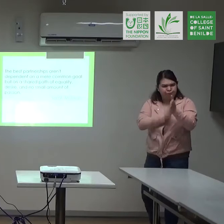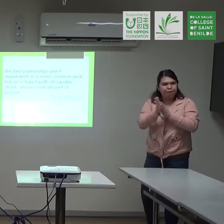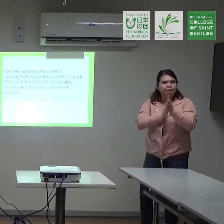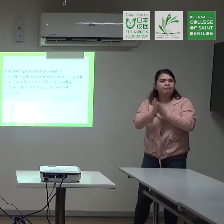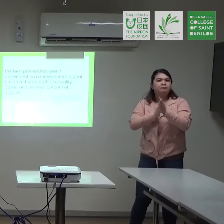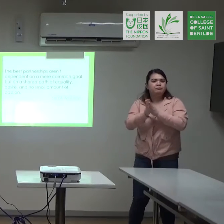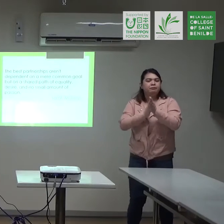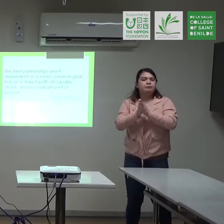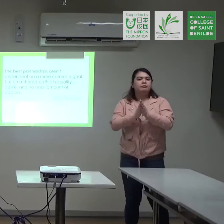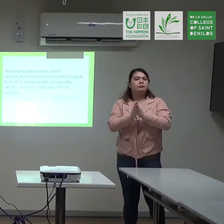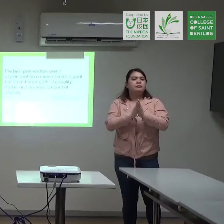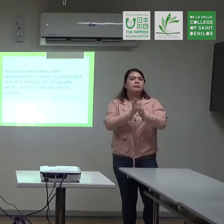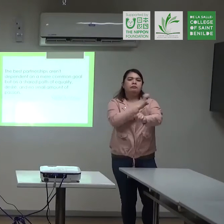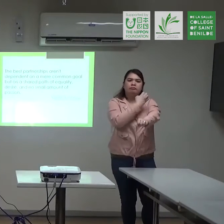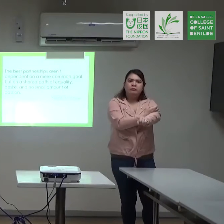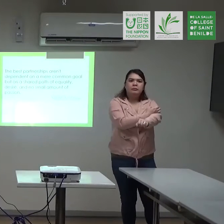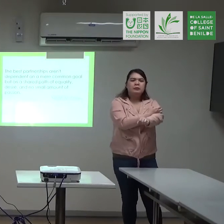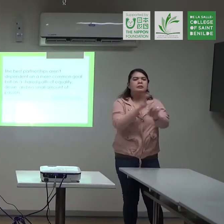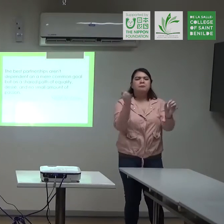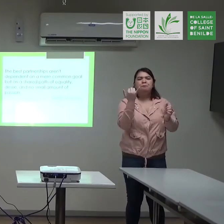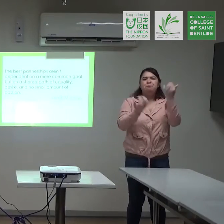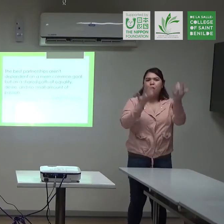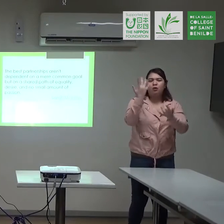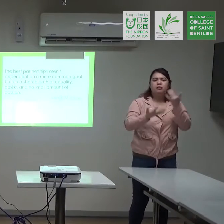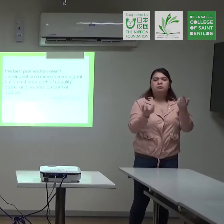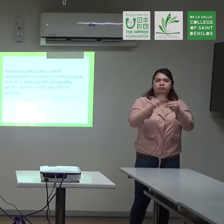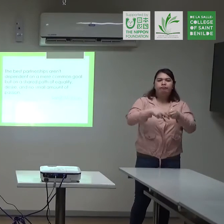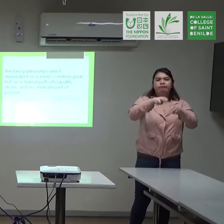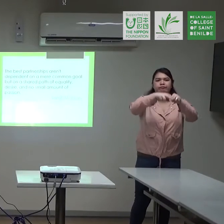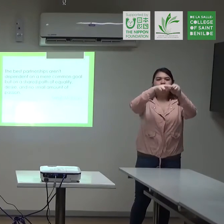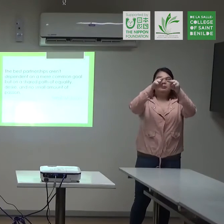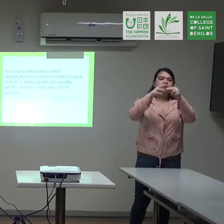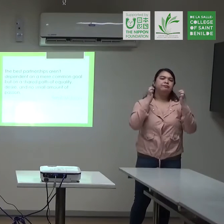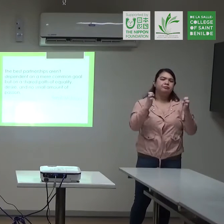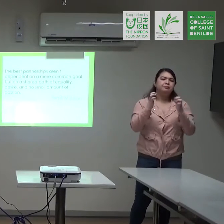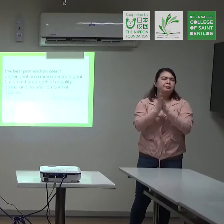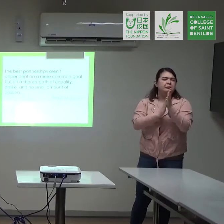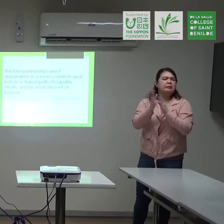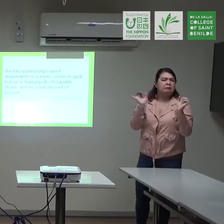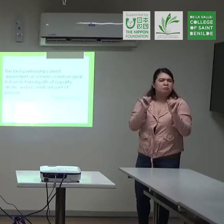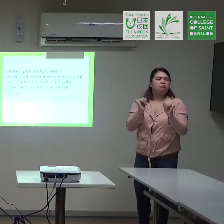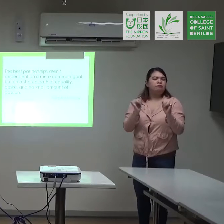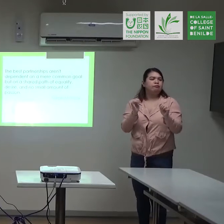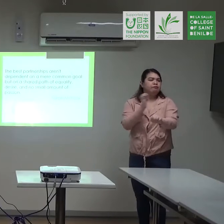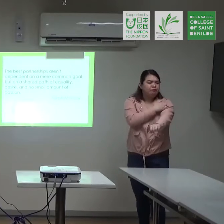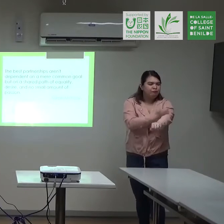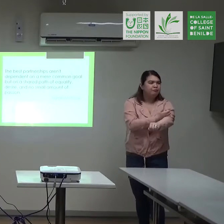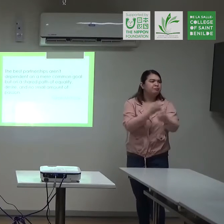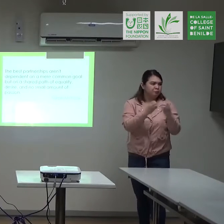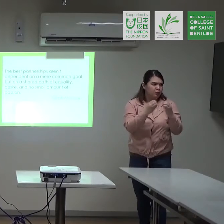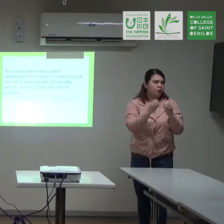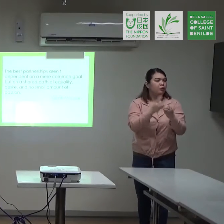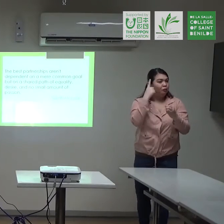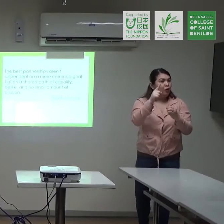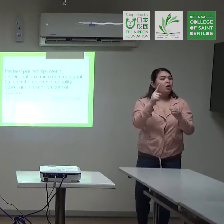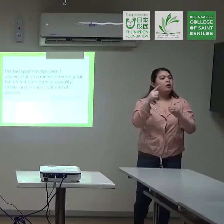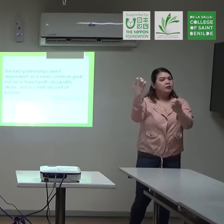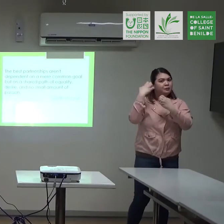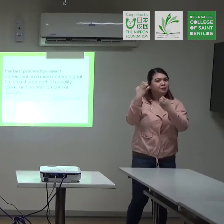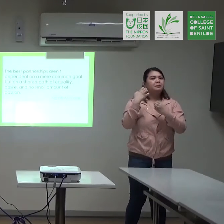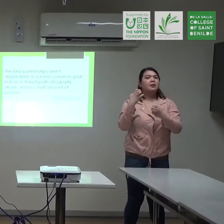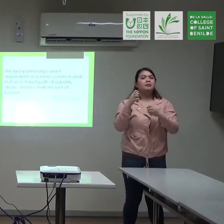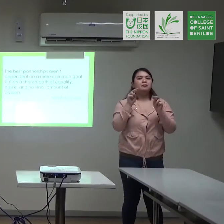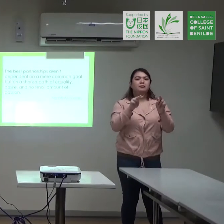energy, dynamism burning. Our teachers, as you open up the first day in a new school,